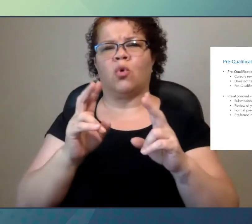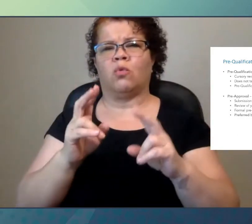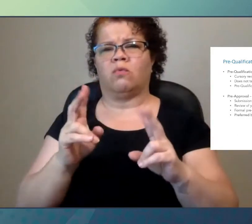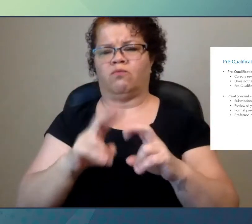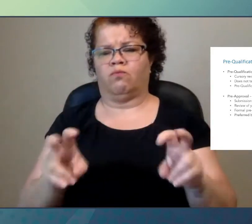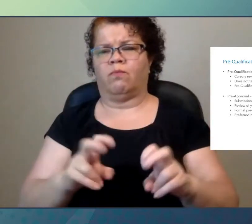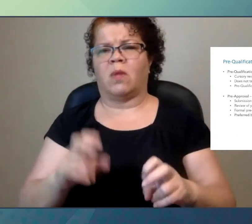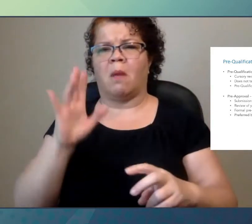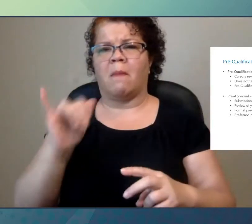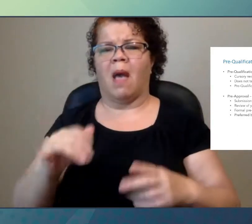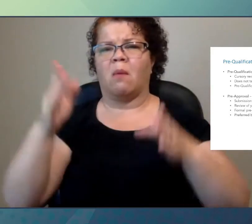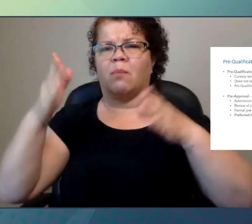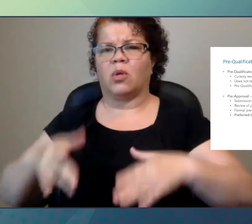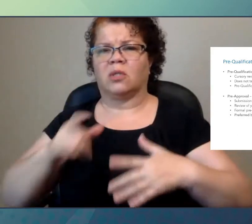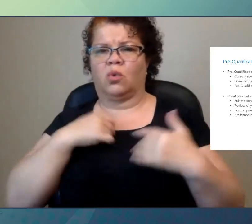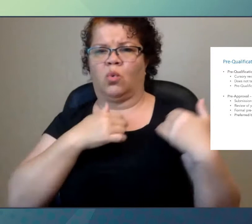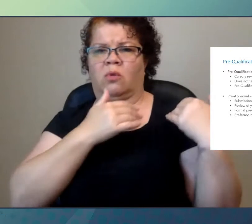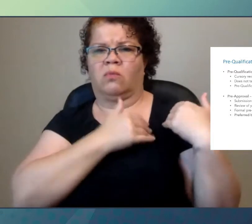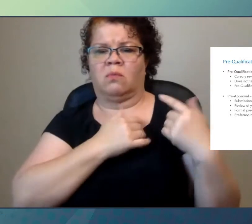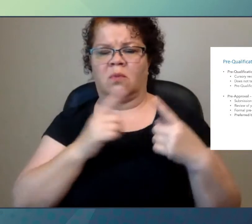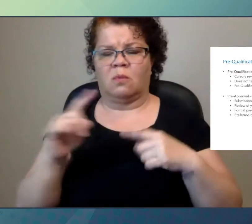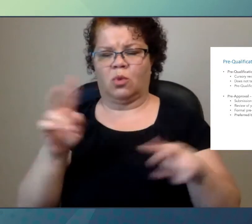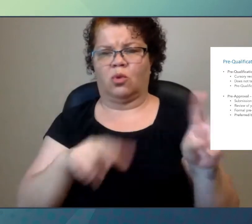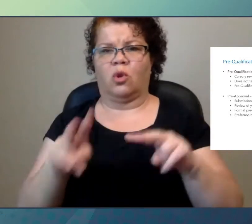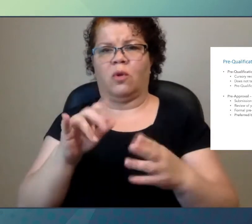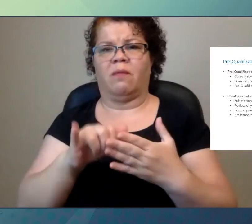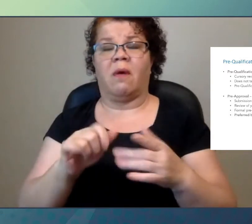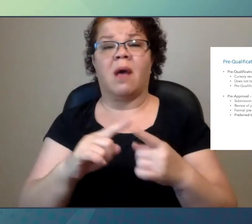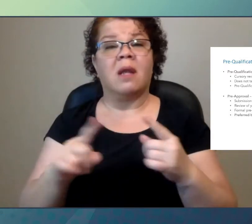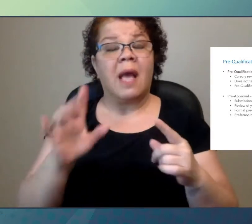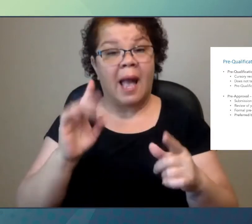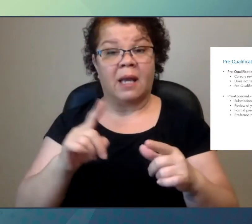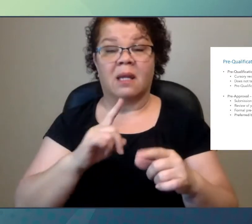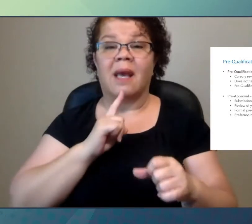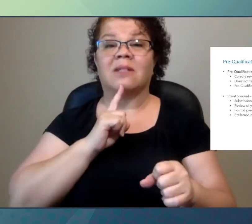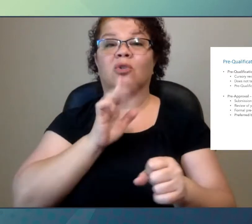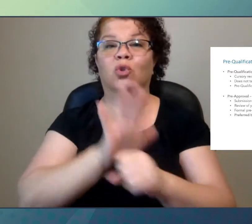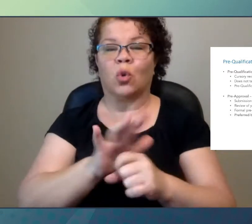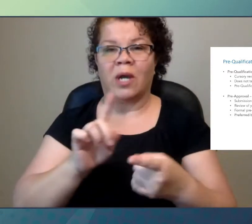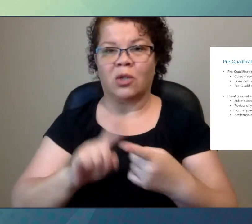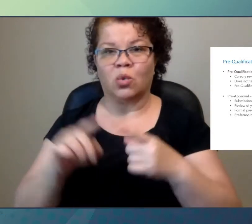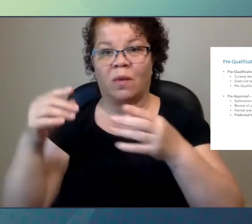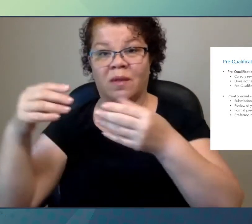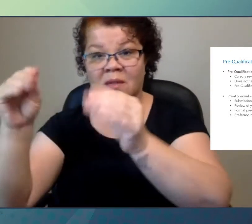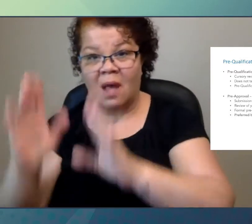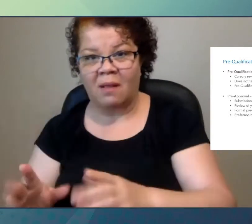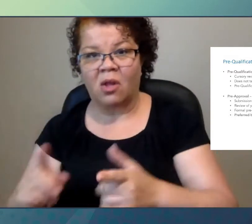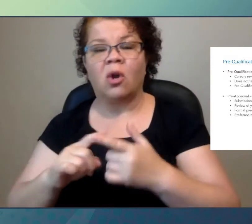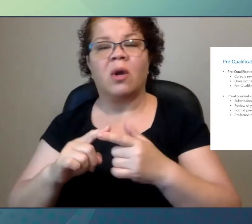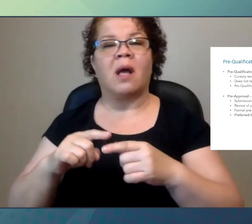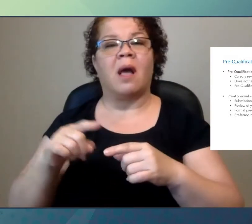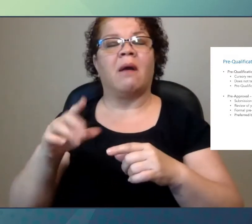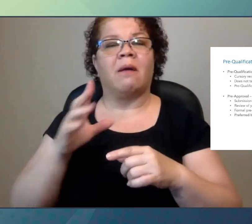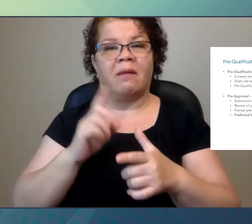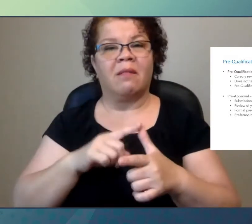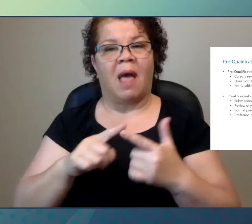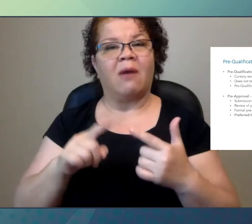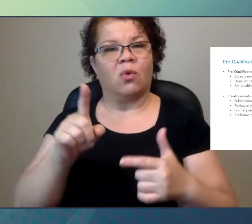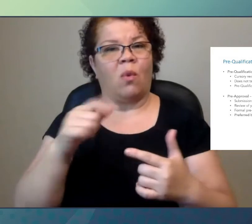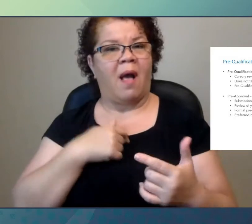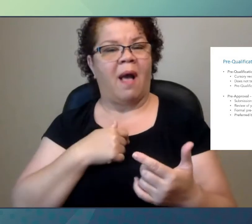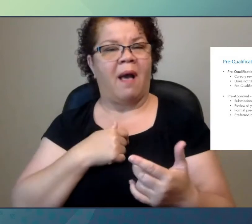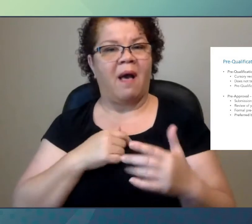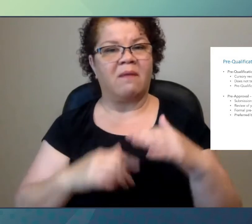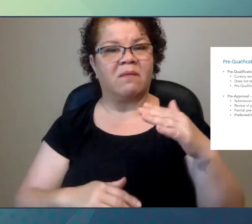And again, it is an assurance to the selling agent and the seller that you have been pre-approved up to a certain loan amount. And